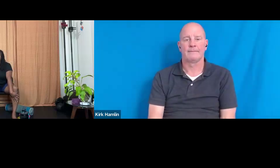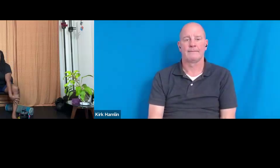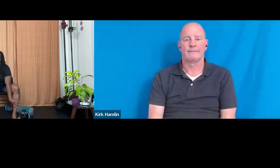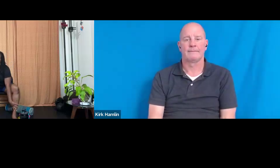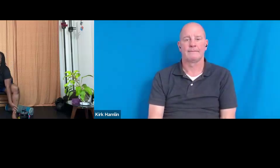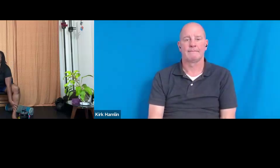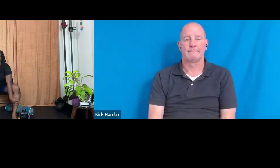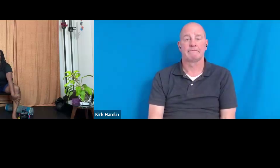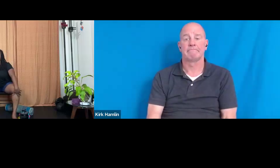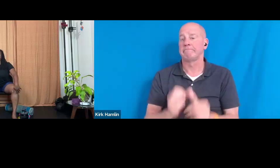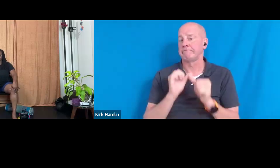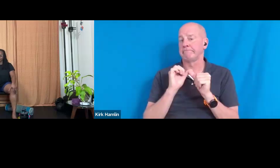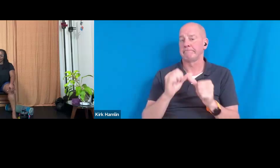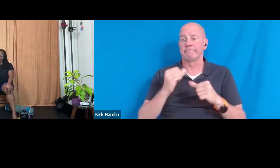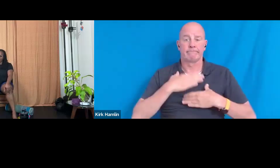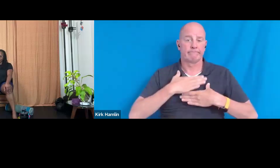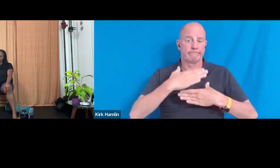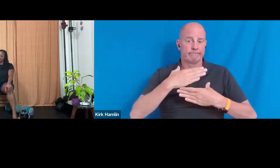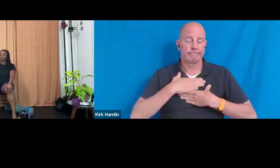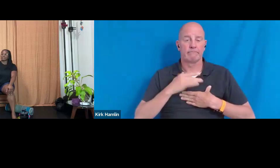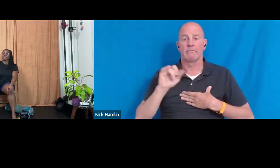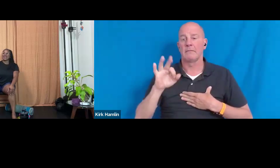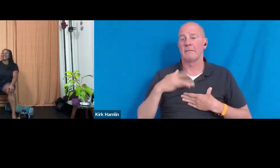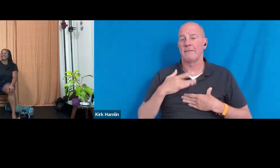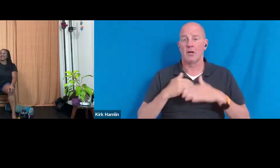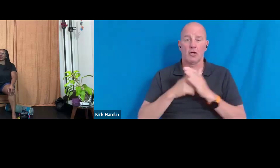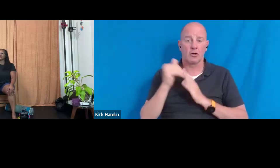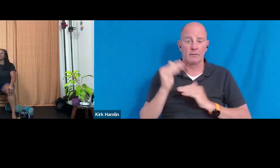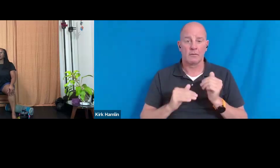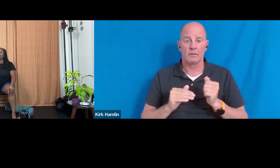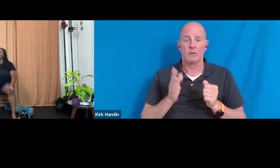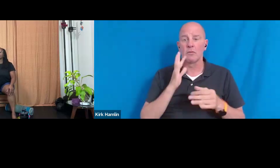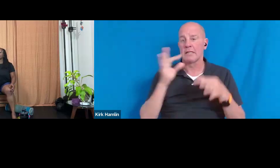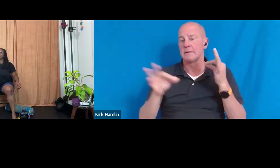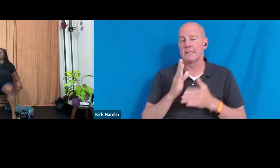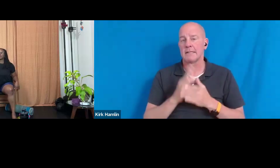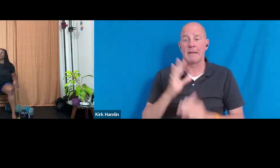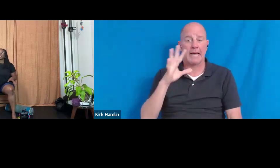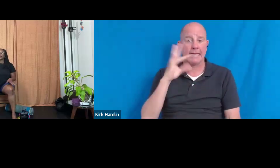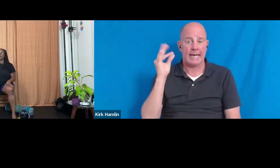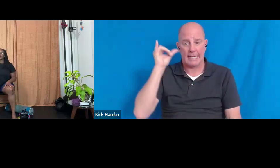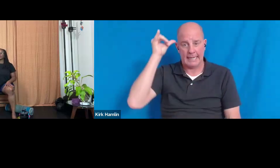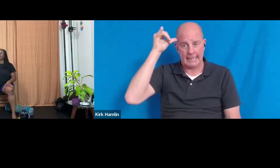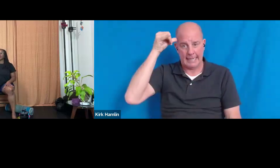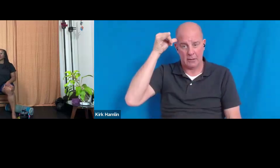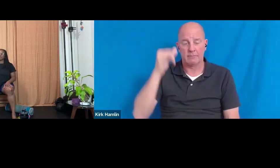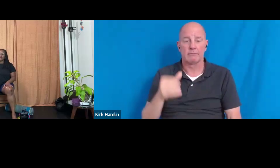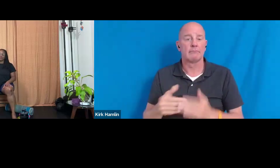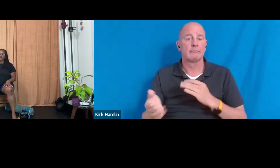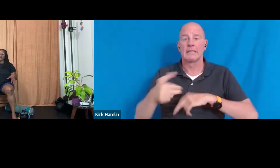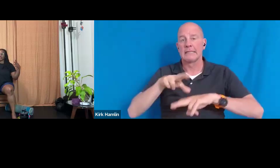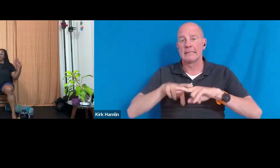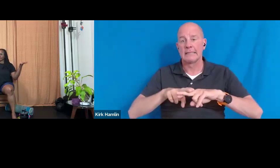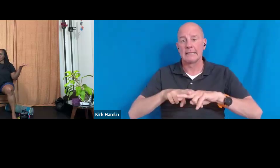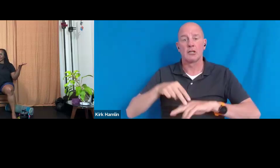Nice. You can continue that breath if it felt comfortable. I'm going to talk you through some cat and cows. Whether you are seated or standing, you